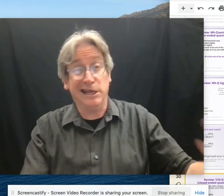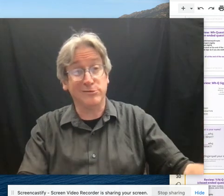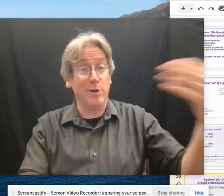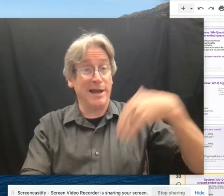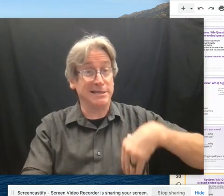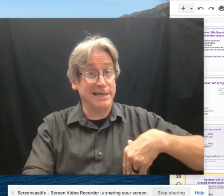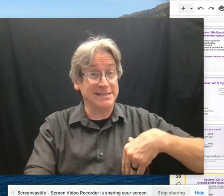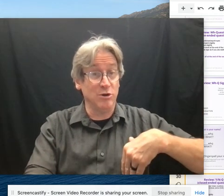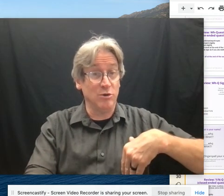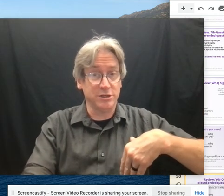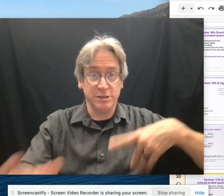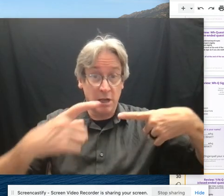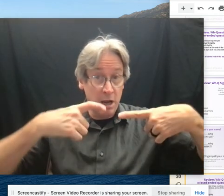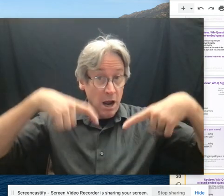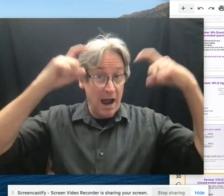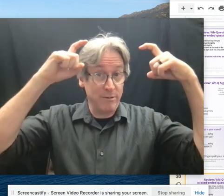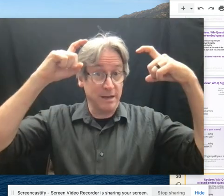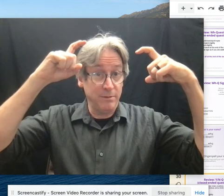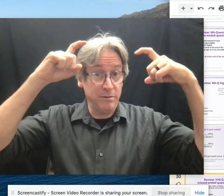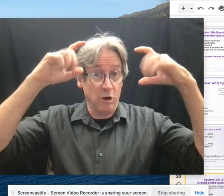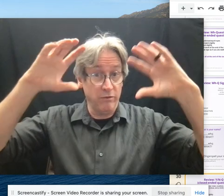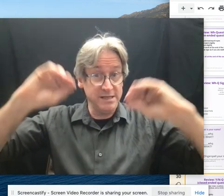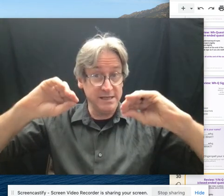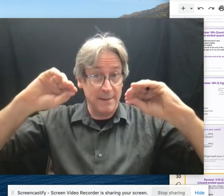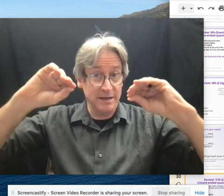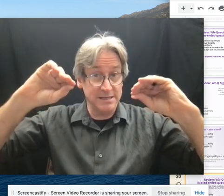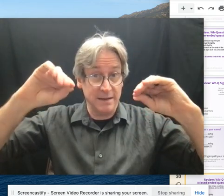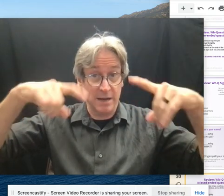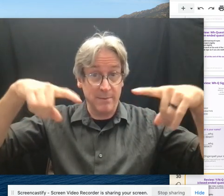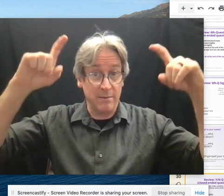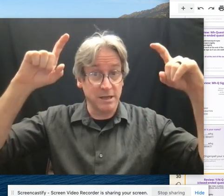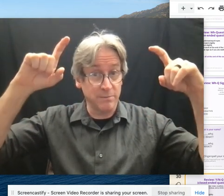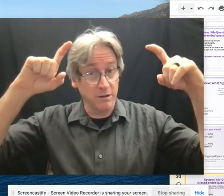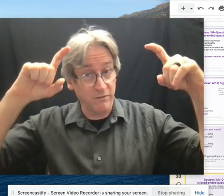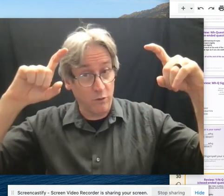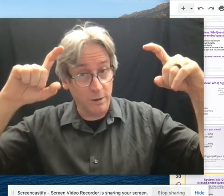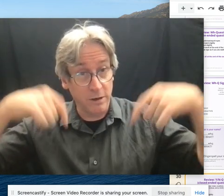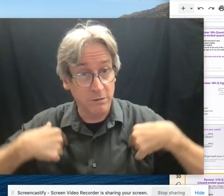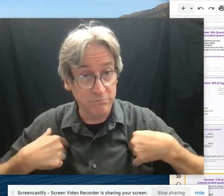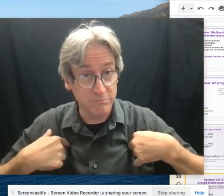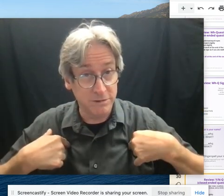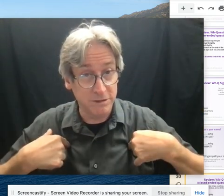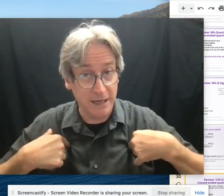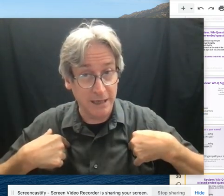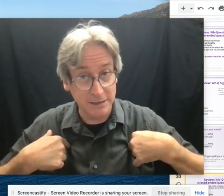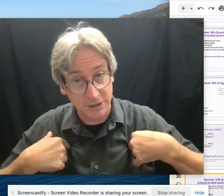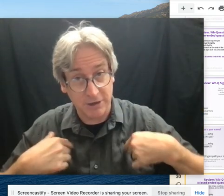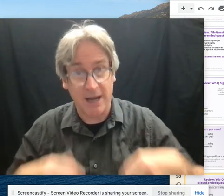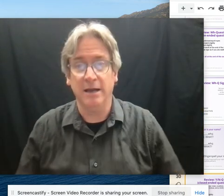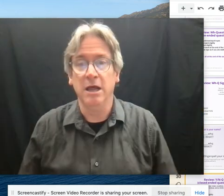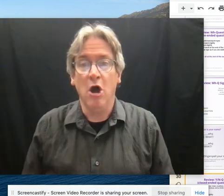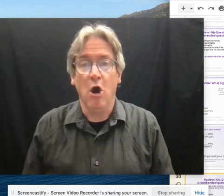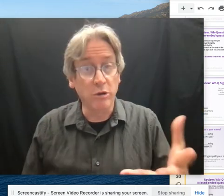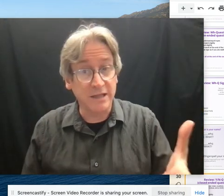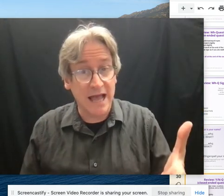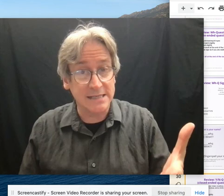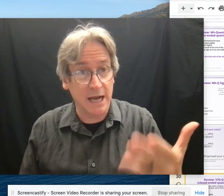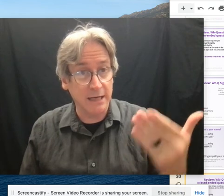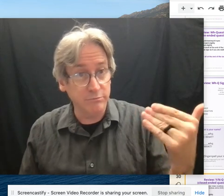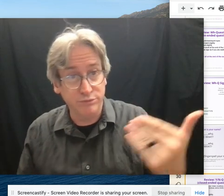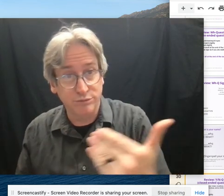Again, we go back to the yes-no questions. Eyebrows up. All these things happen at the same time. Eyebrows up, a little forward, leaning, tilting your head.